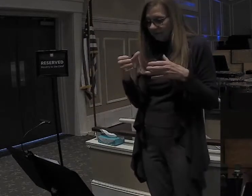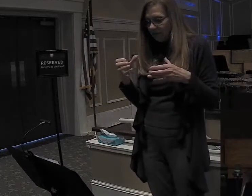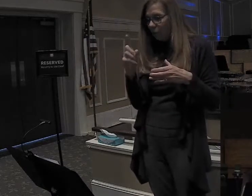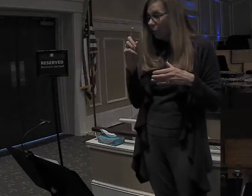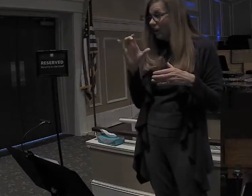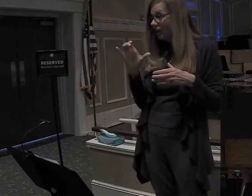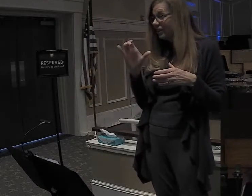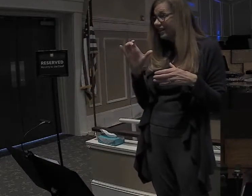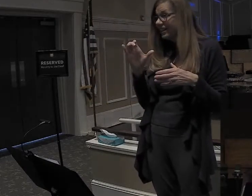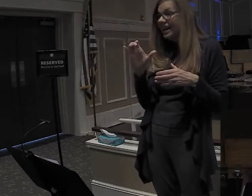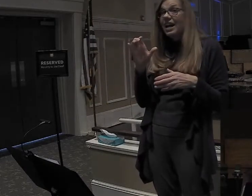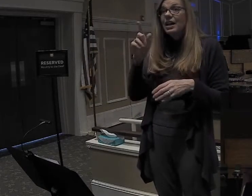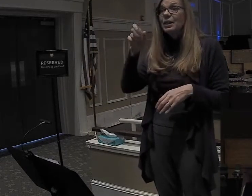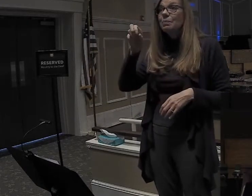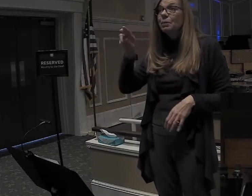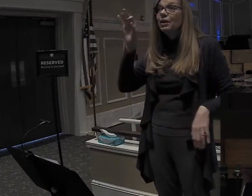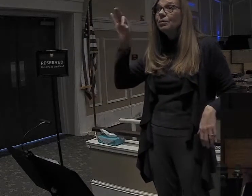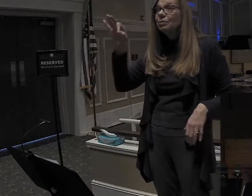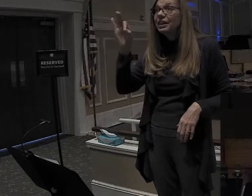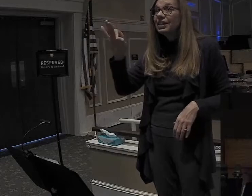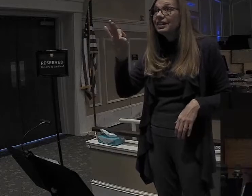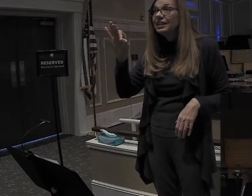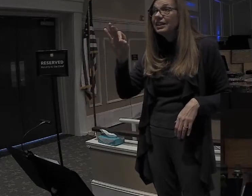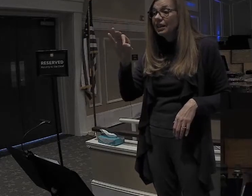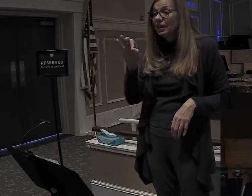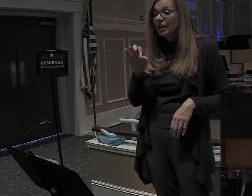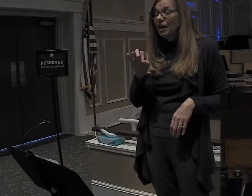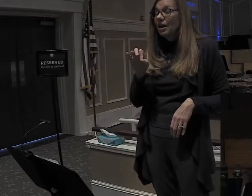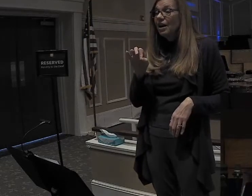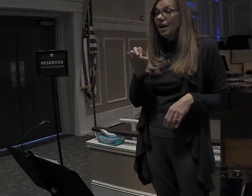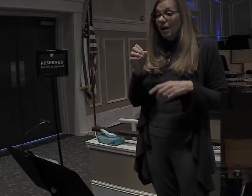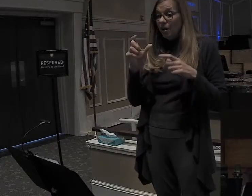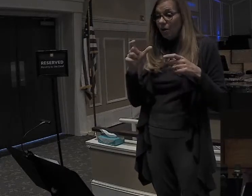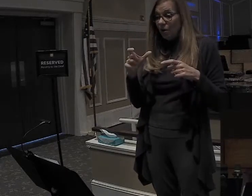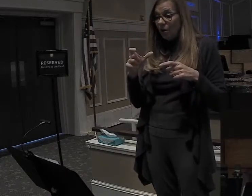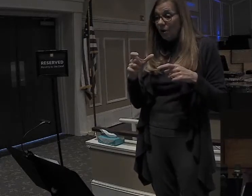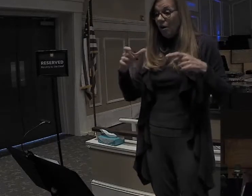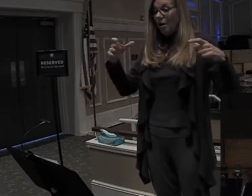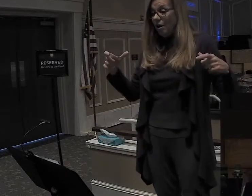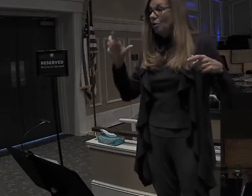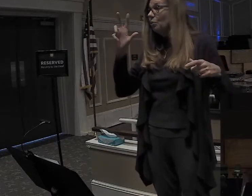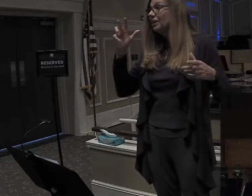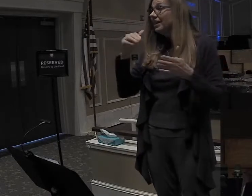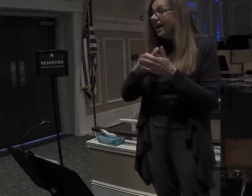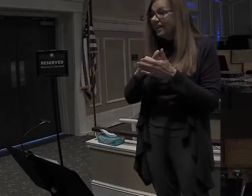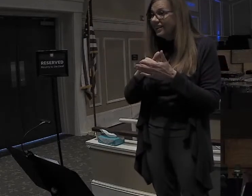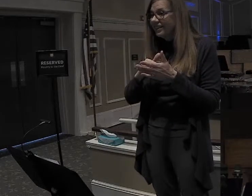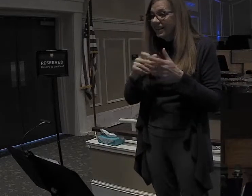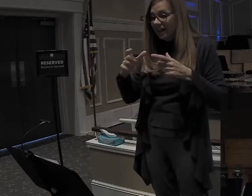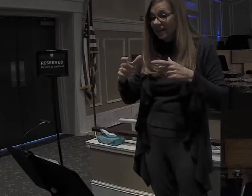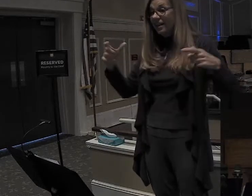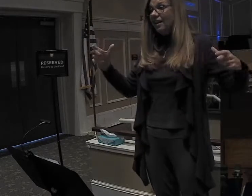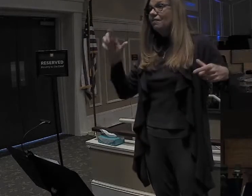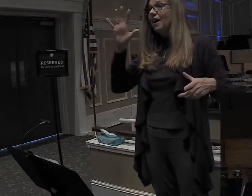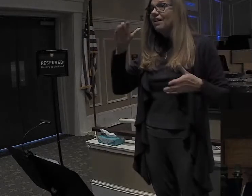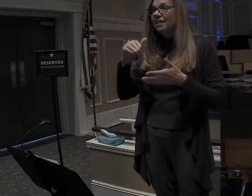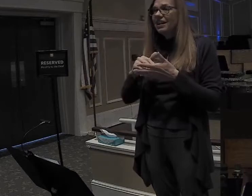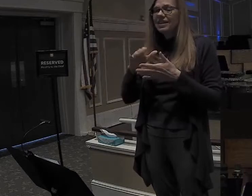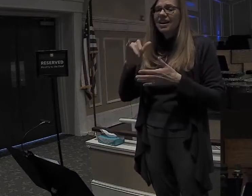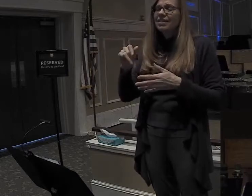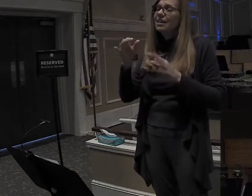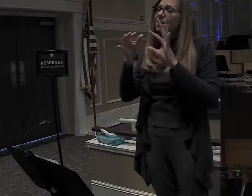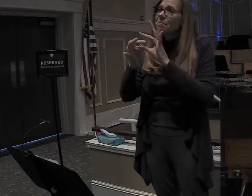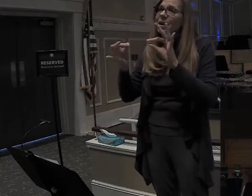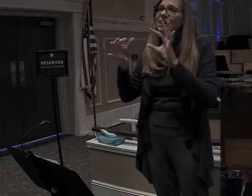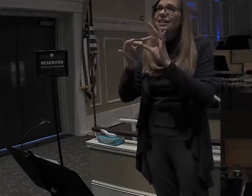100. And Peter went out and preached. And 3,000 And then they became 5,000. And the message of hope and